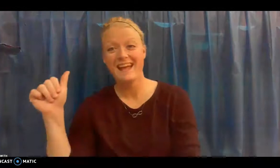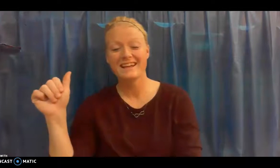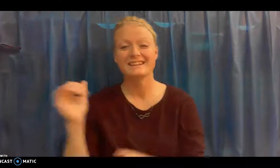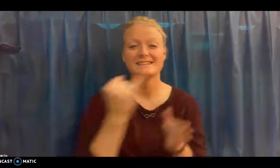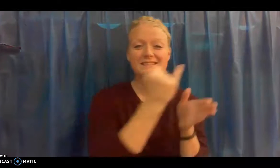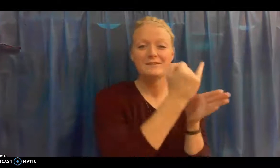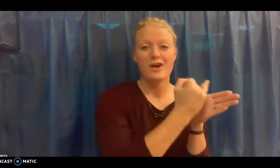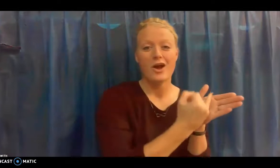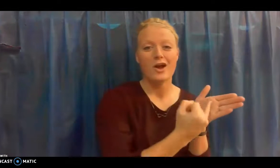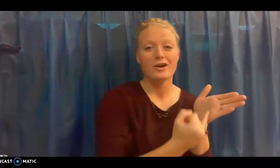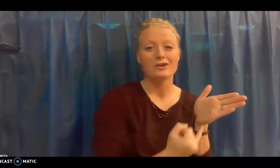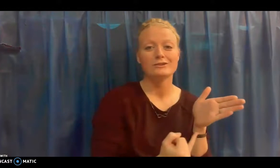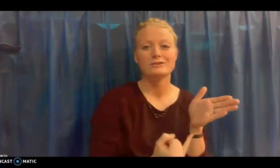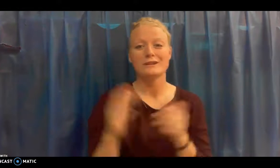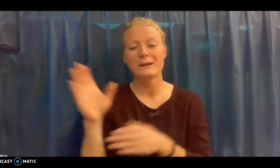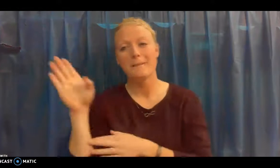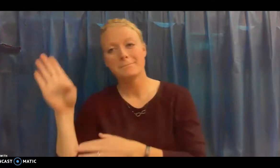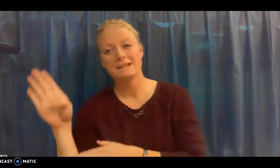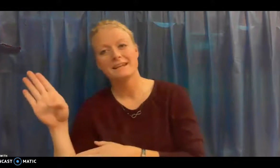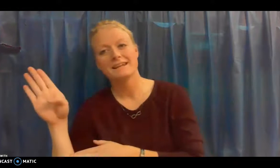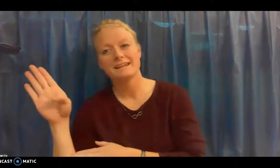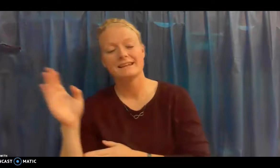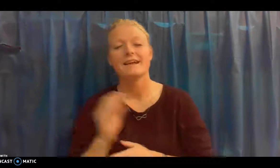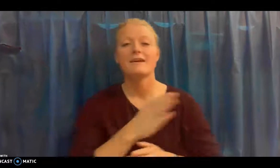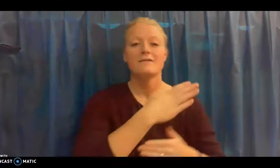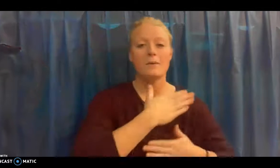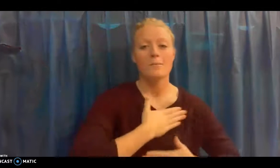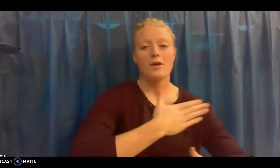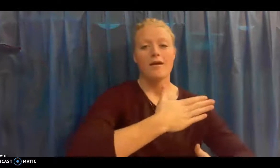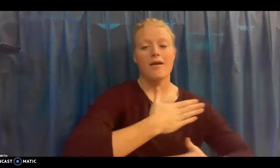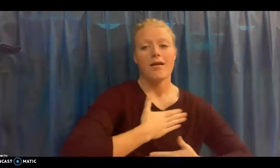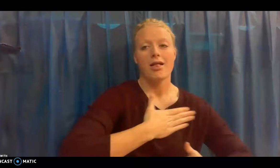A is for art. B is for breathe.